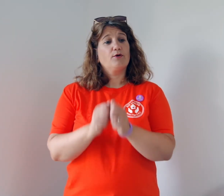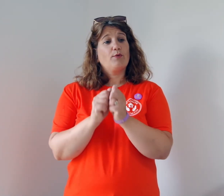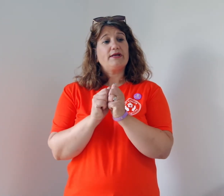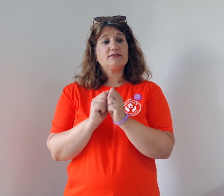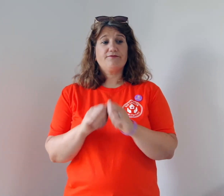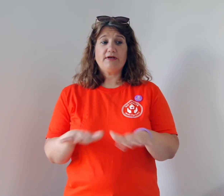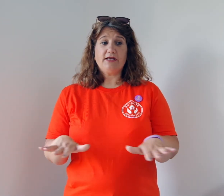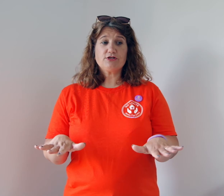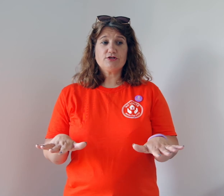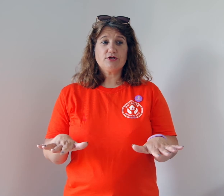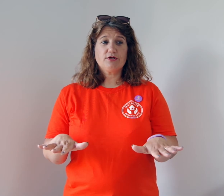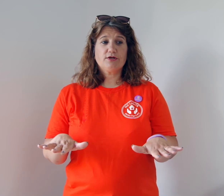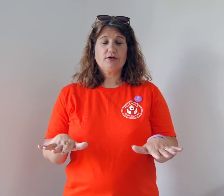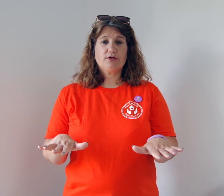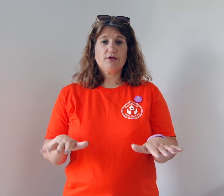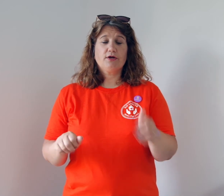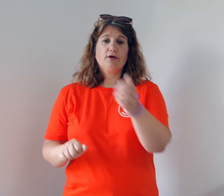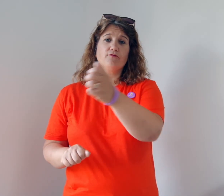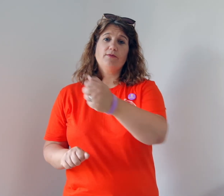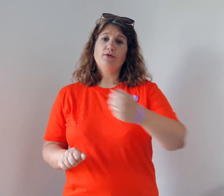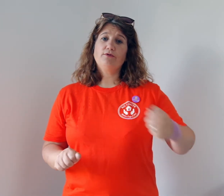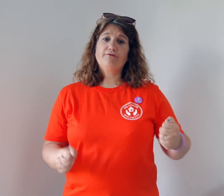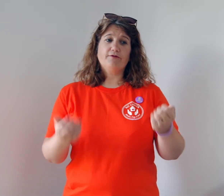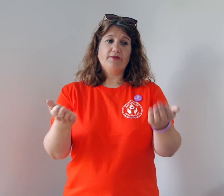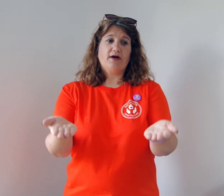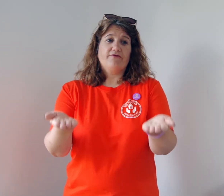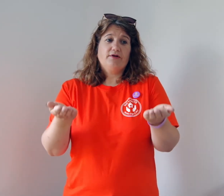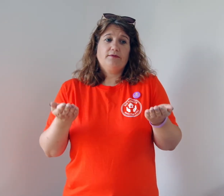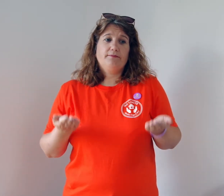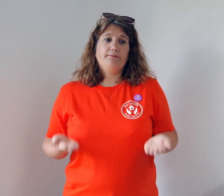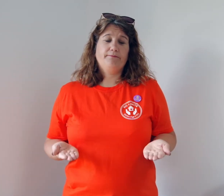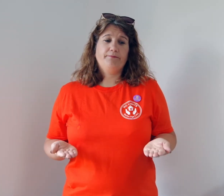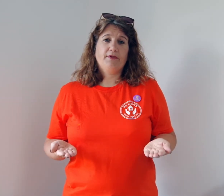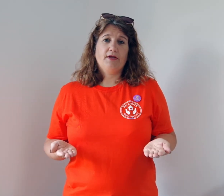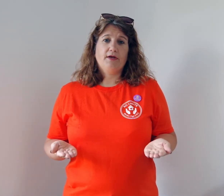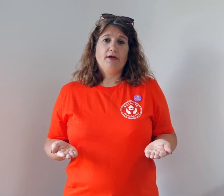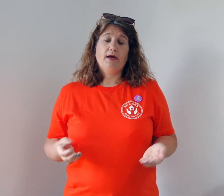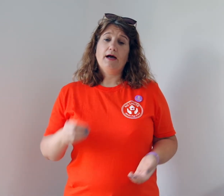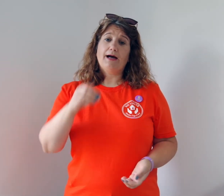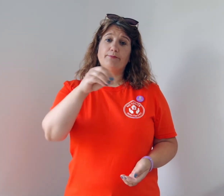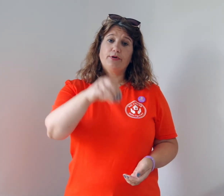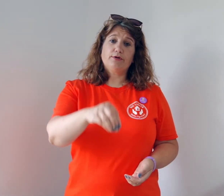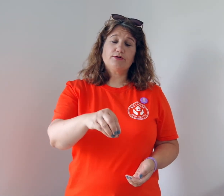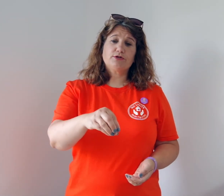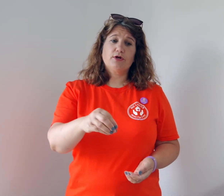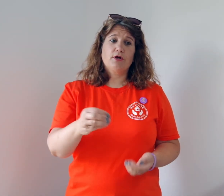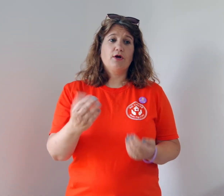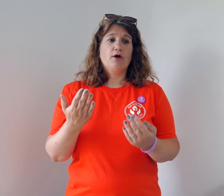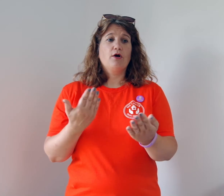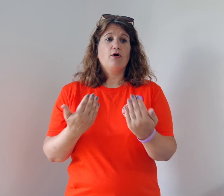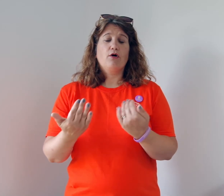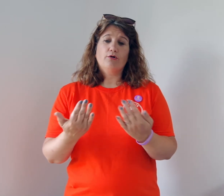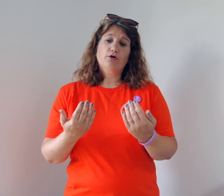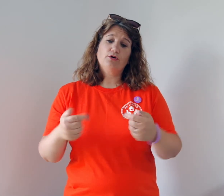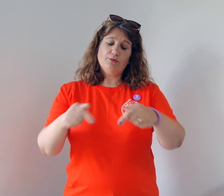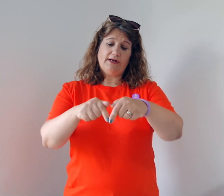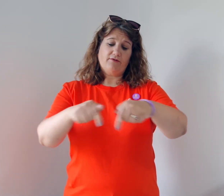When it's finished, remove from the oven and put on a cooling